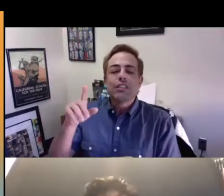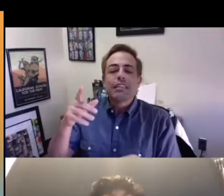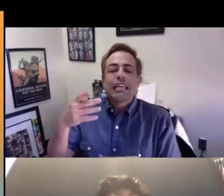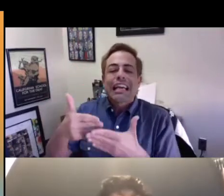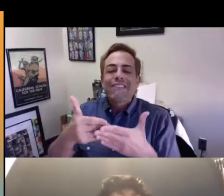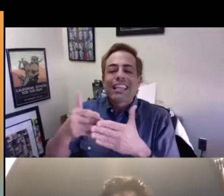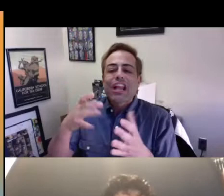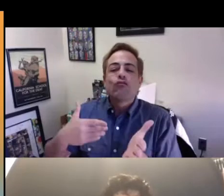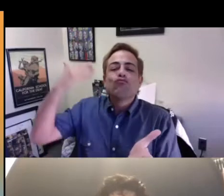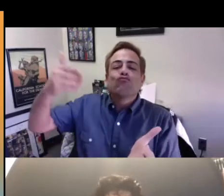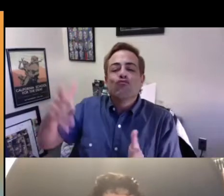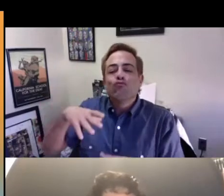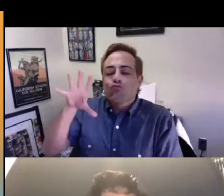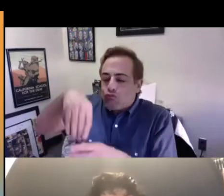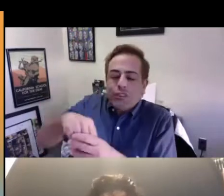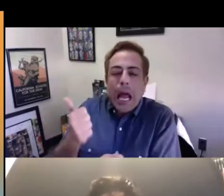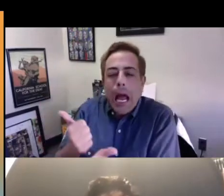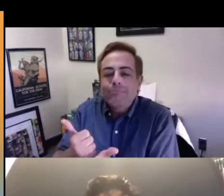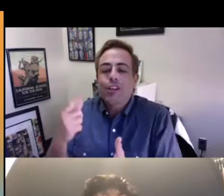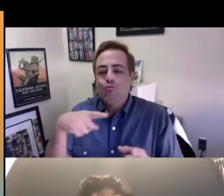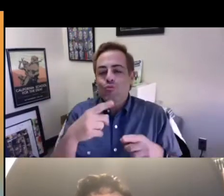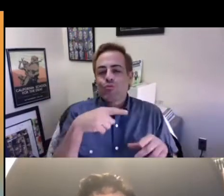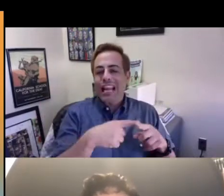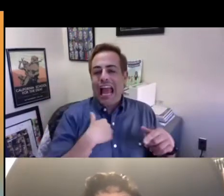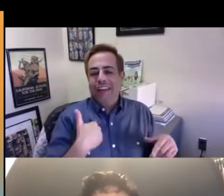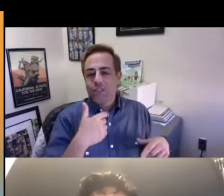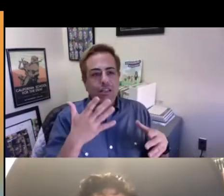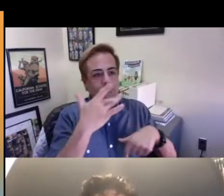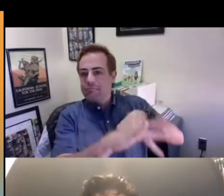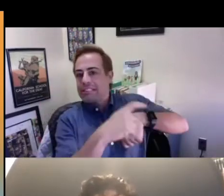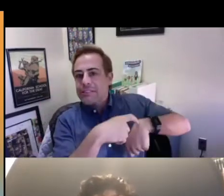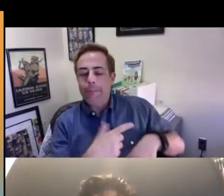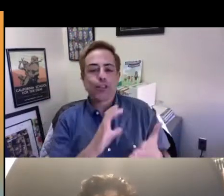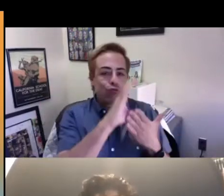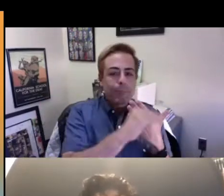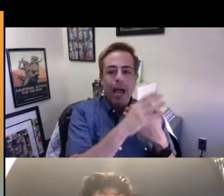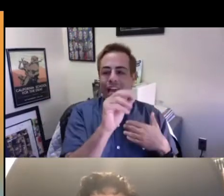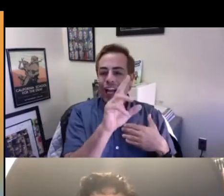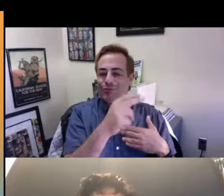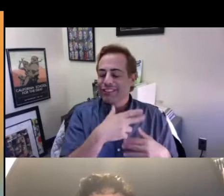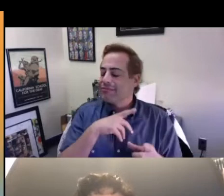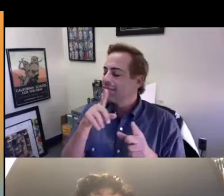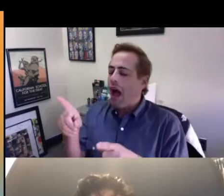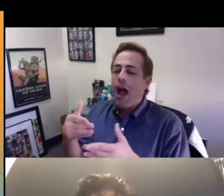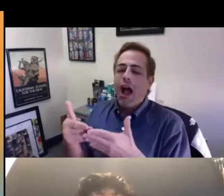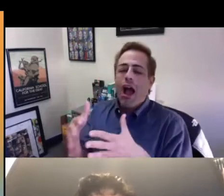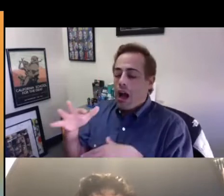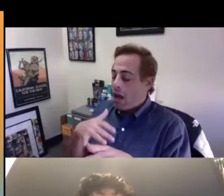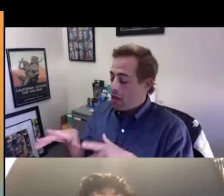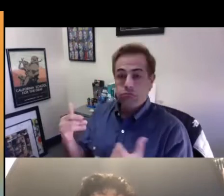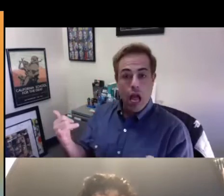how babies develop. And now 26 years later, when I have free